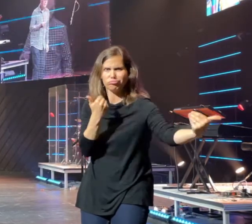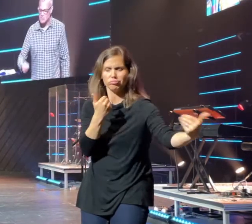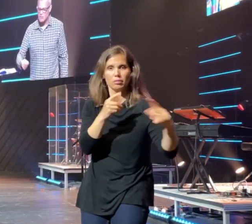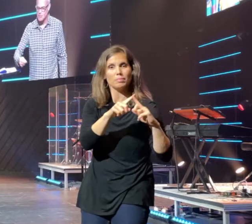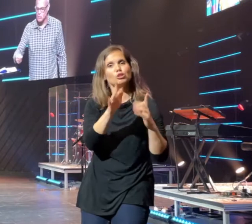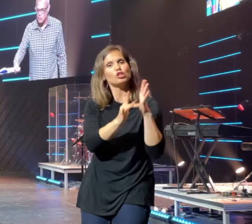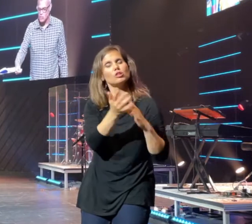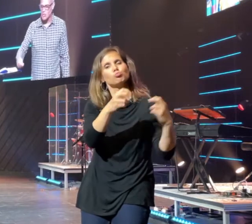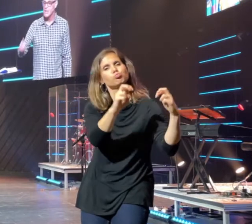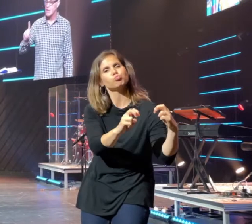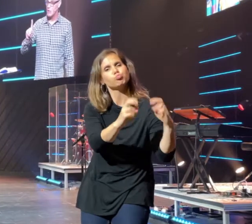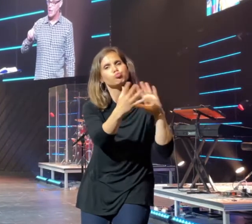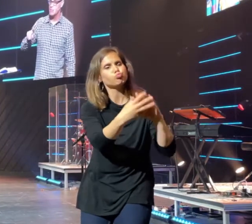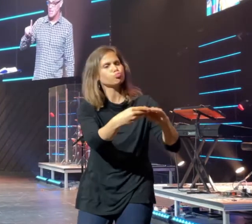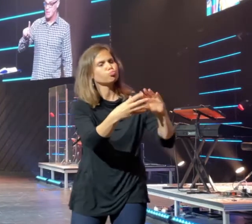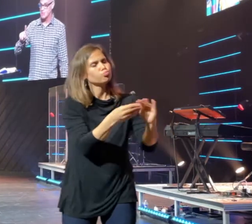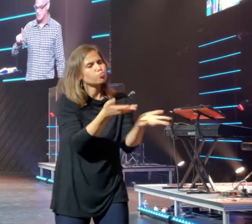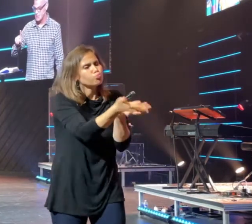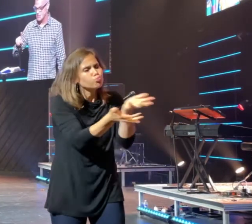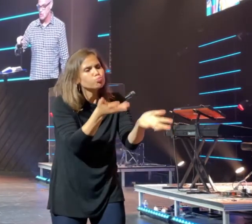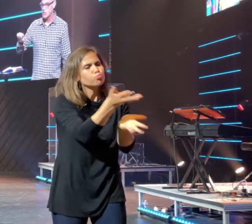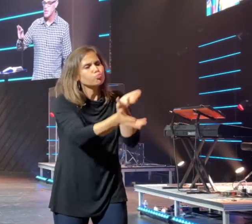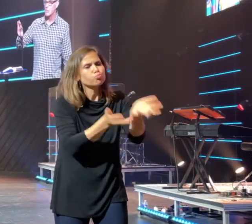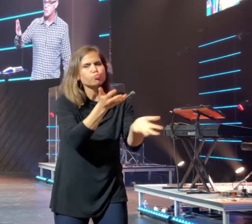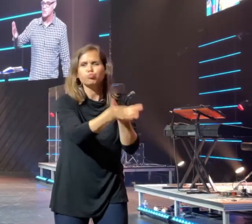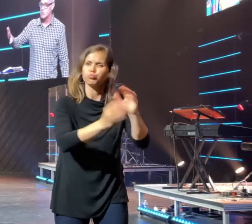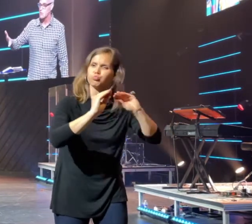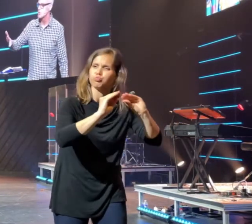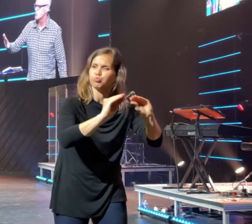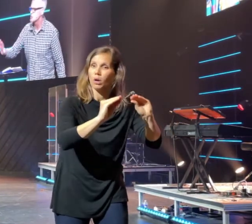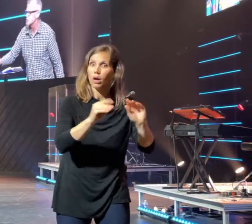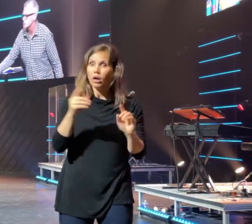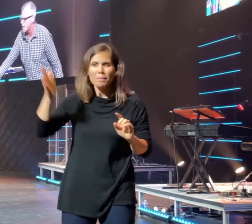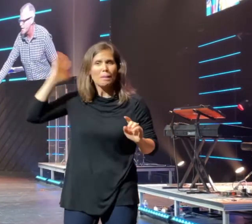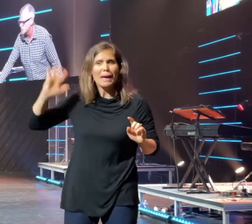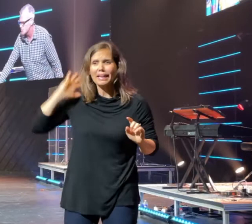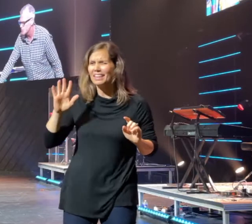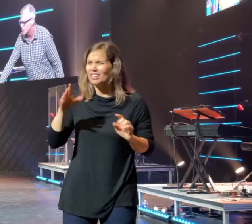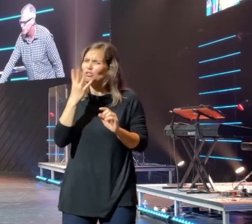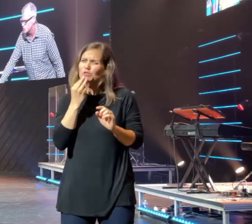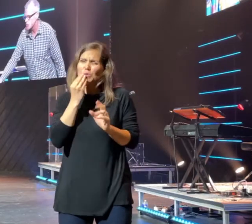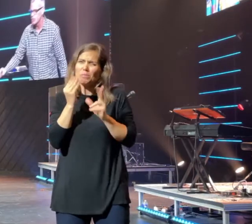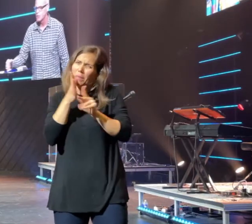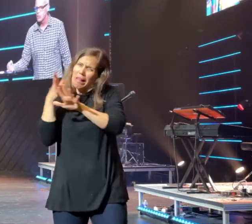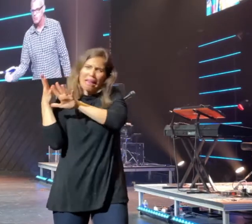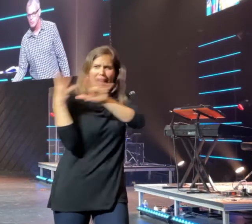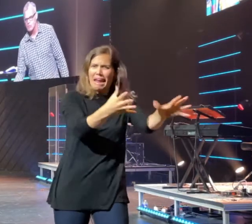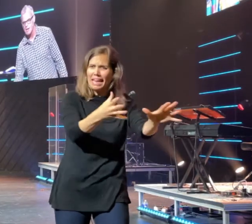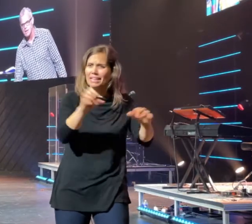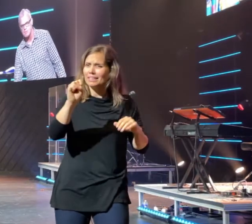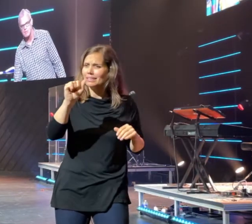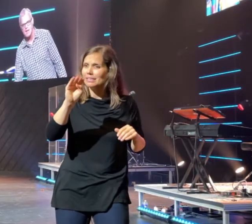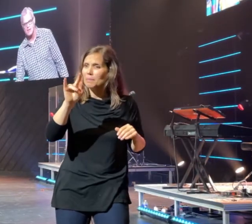open himself up to her in that time and season, not only were the Samaritans the most despised people in Israel, women were